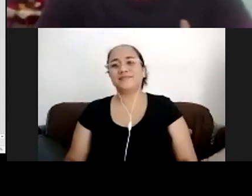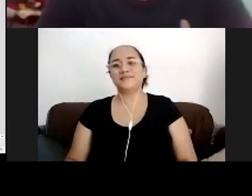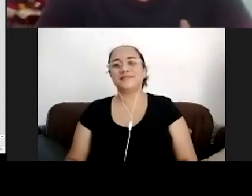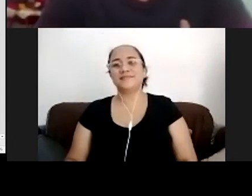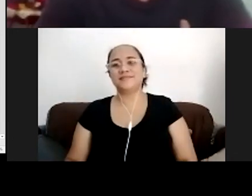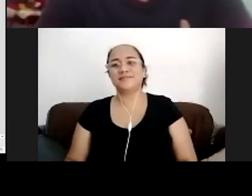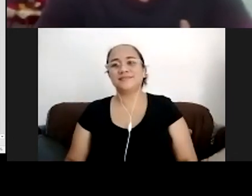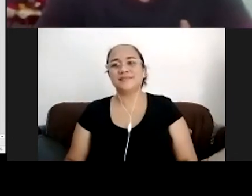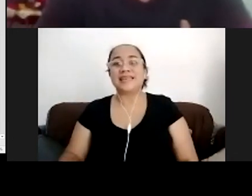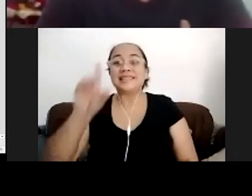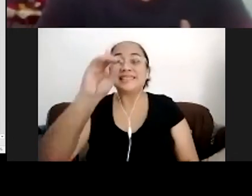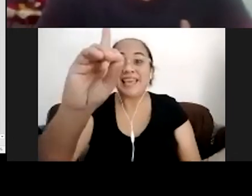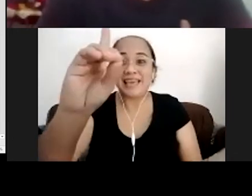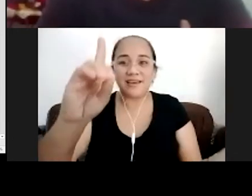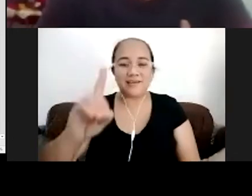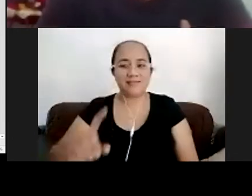D.